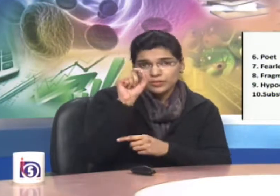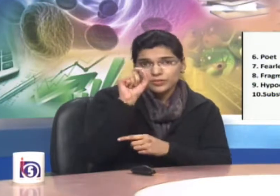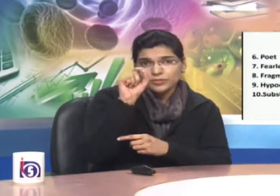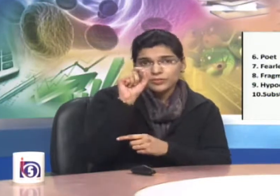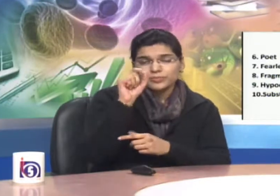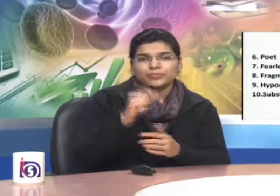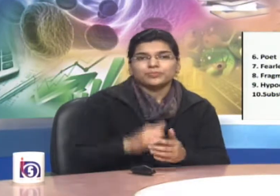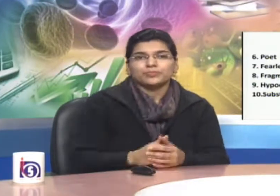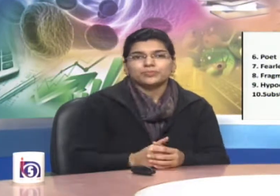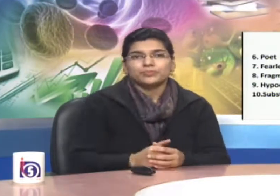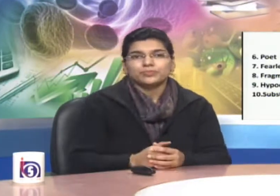10th word is